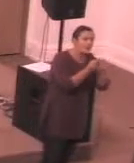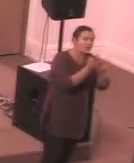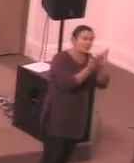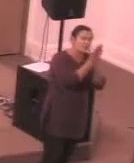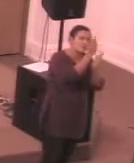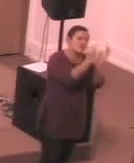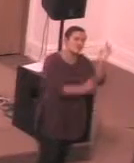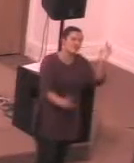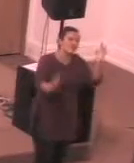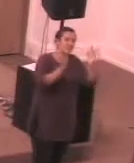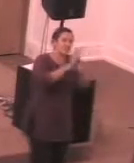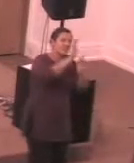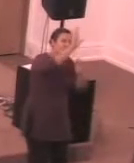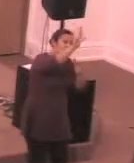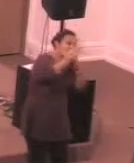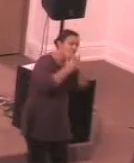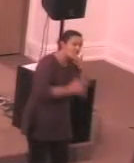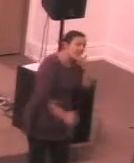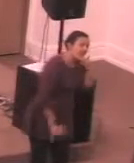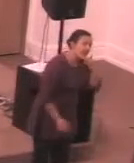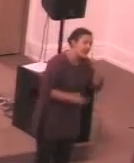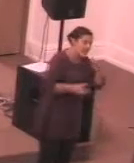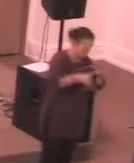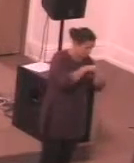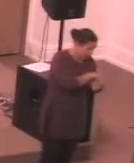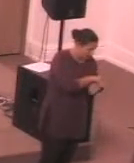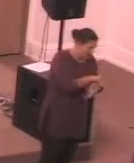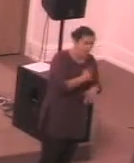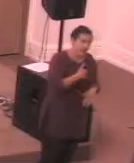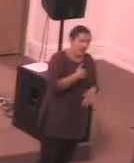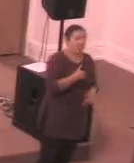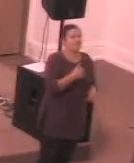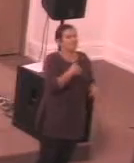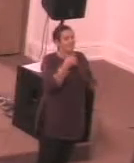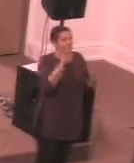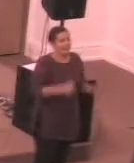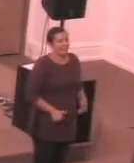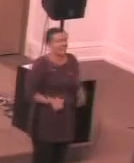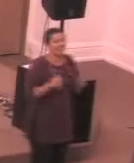all because of Jesus I'm